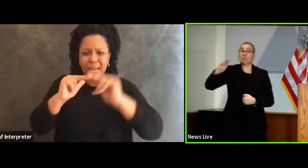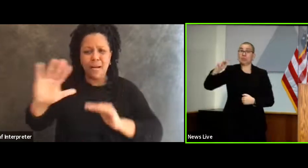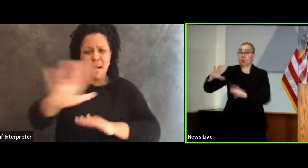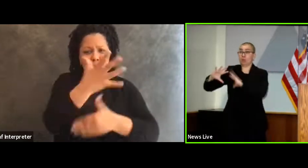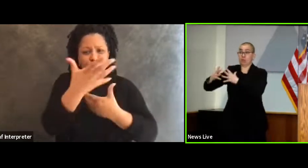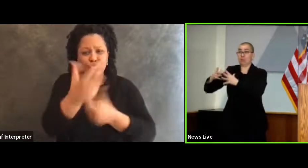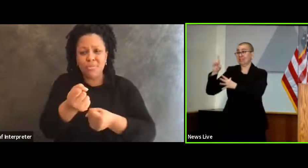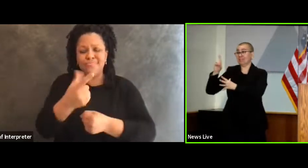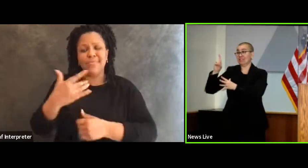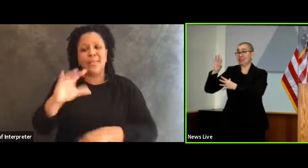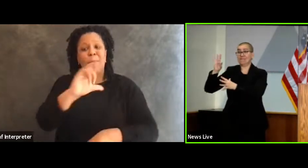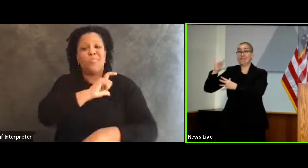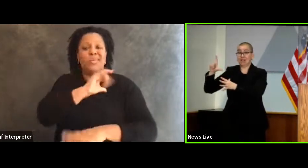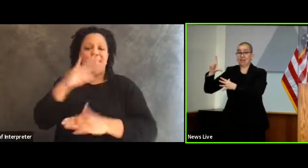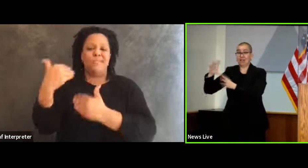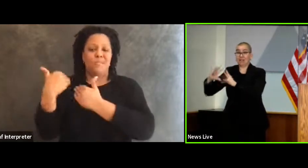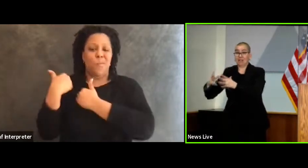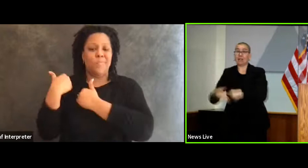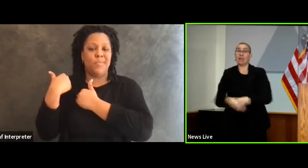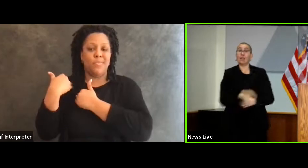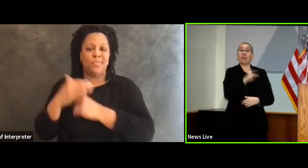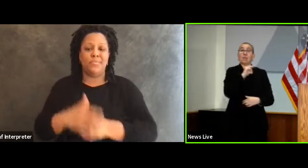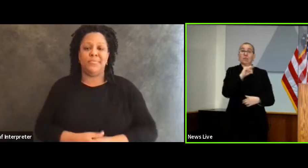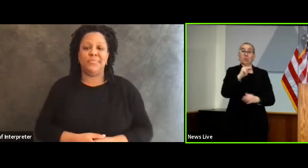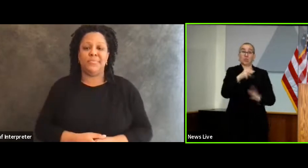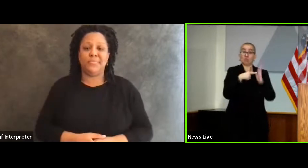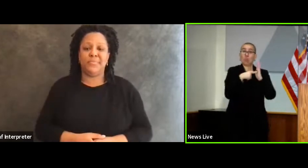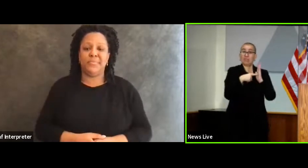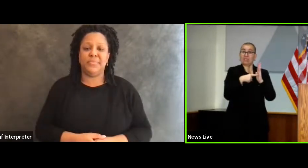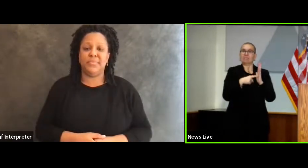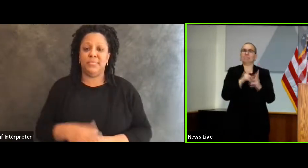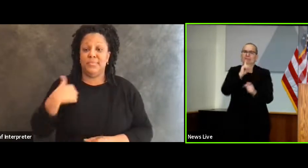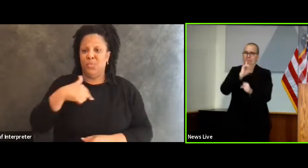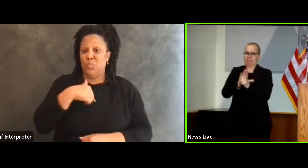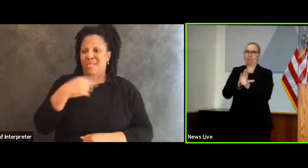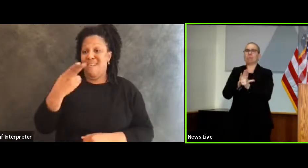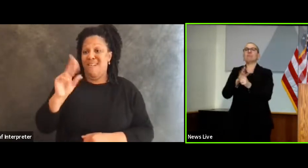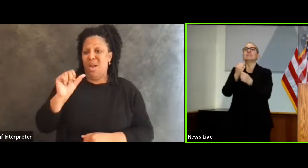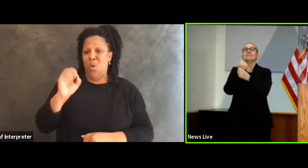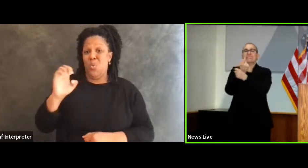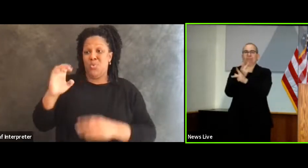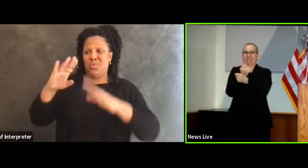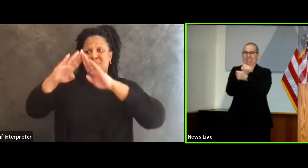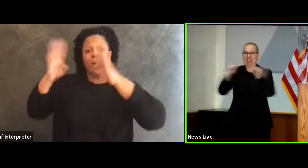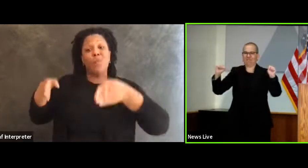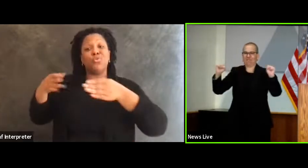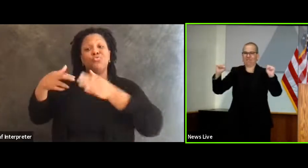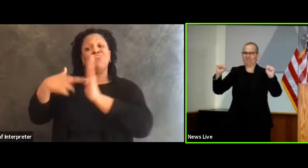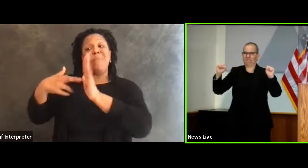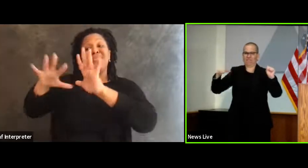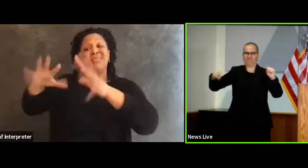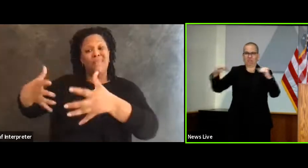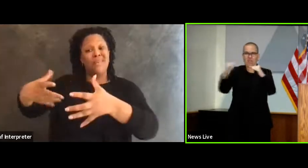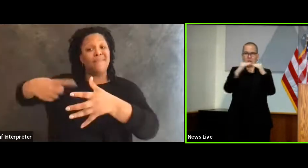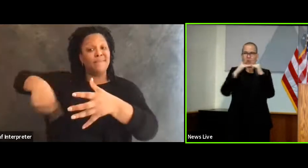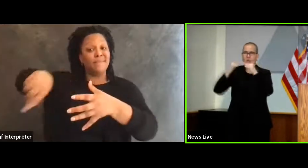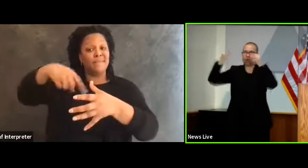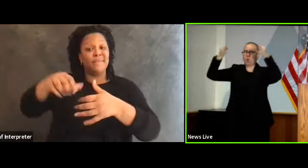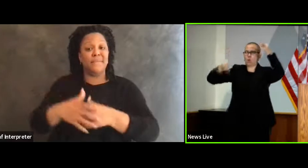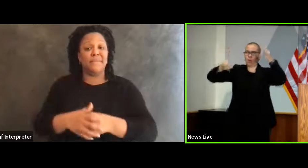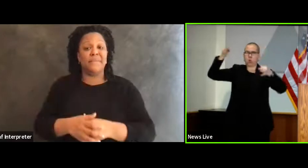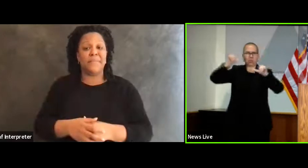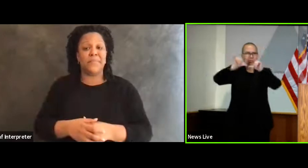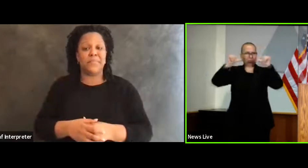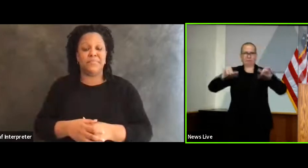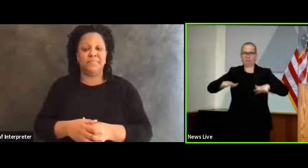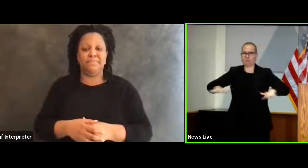are committed to delivering safe communities and a fair justice system for all Minnesotans. We need Senate Republicans to join